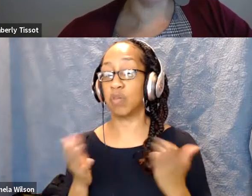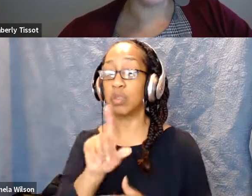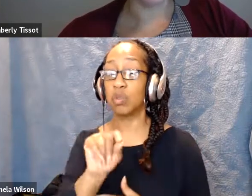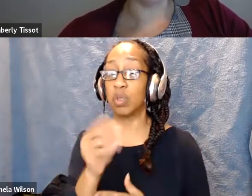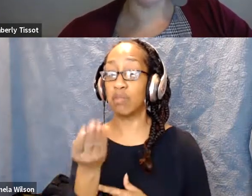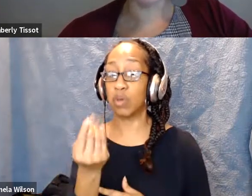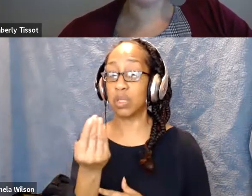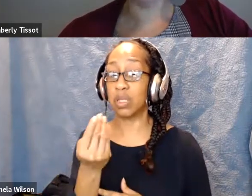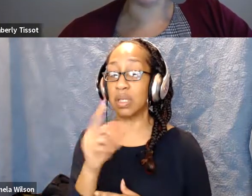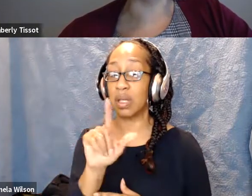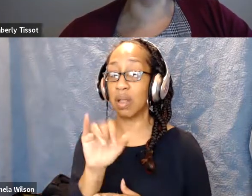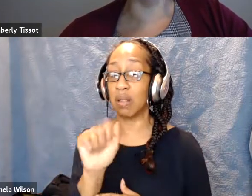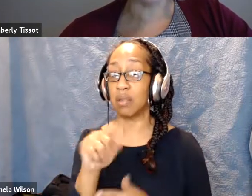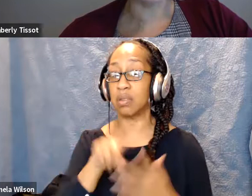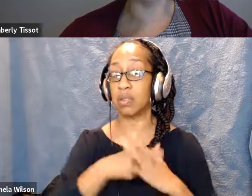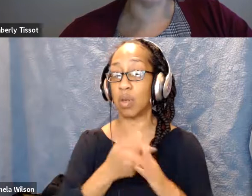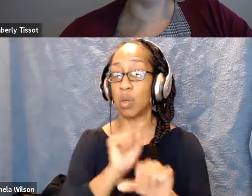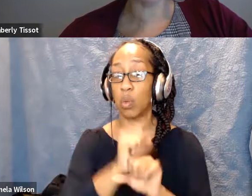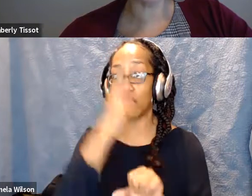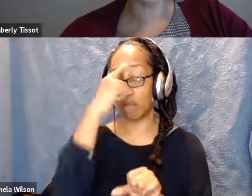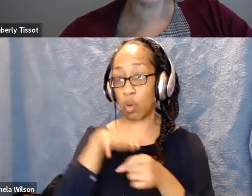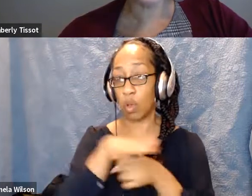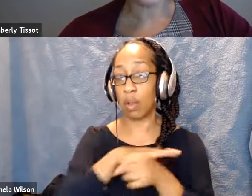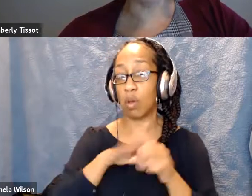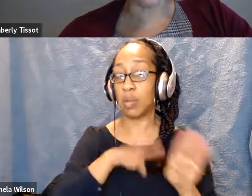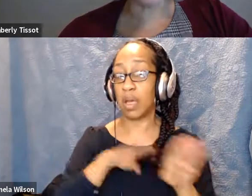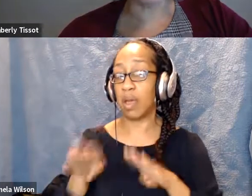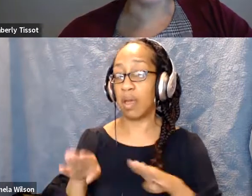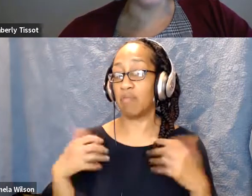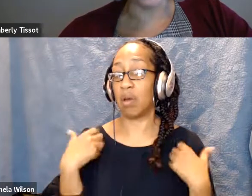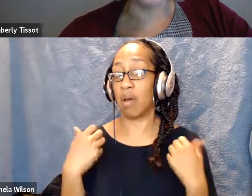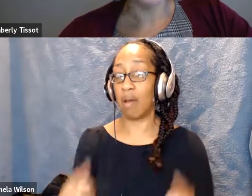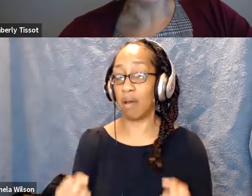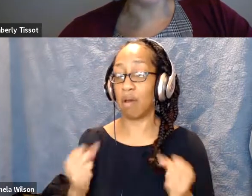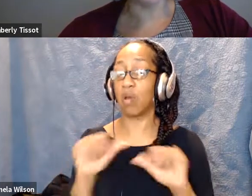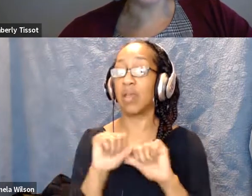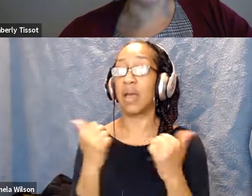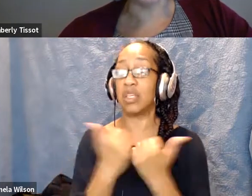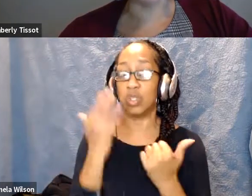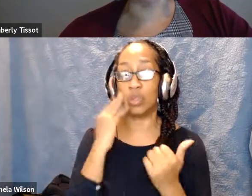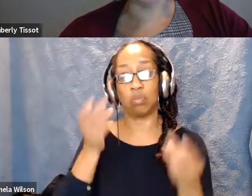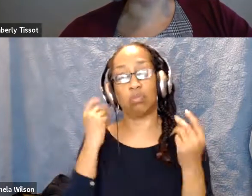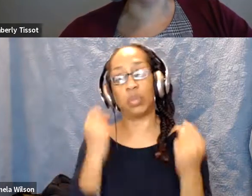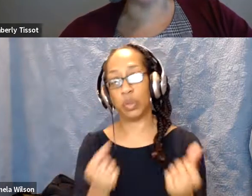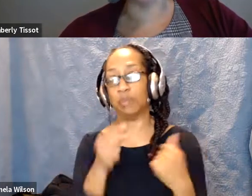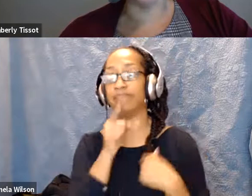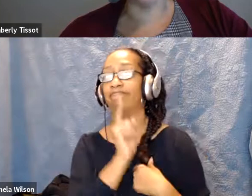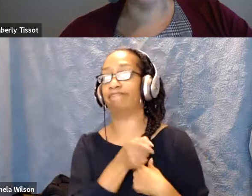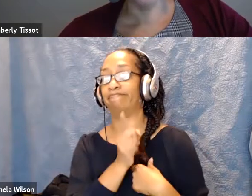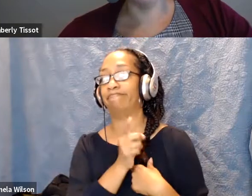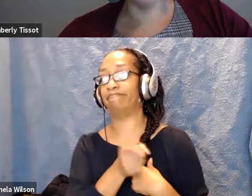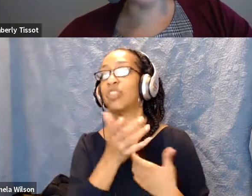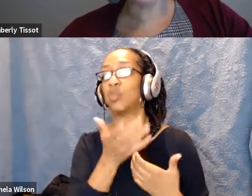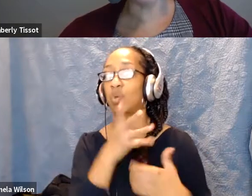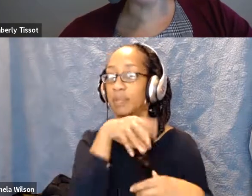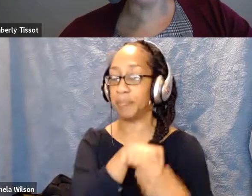Lisa began working for a local behavioral health agency and right away knew this was the industry in which she wanted to work.